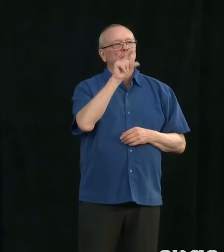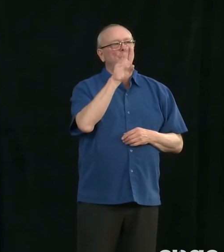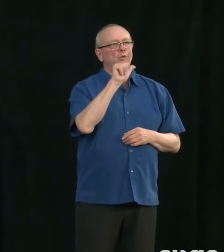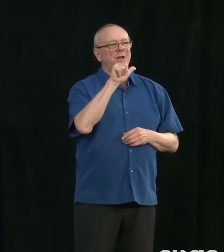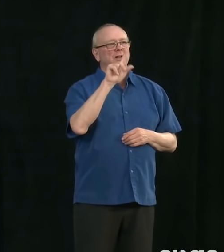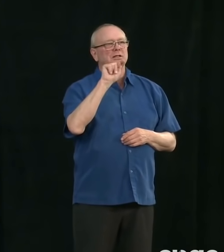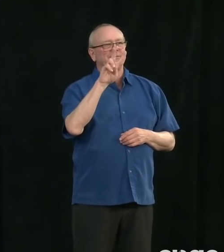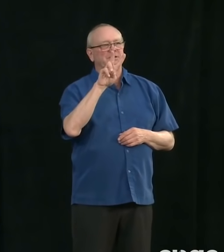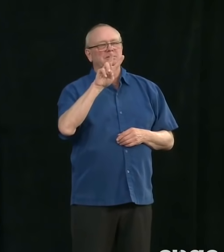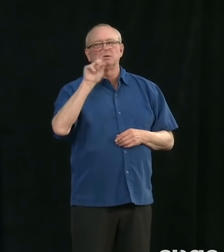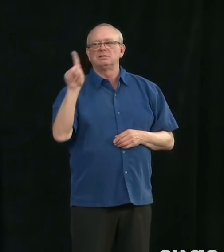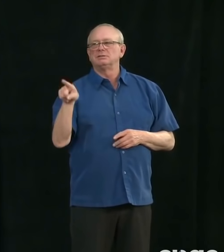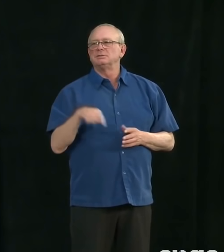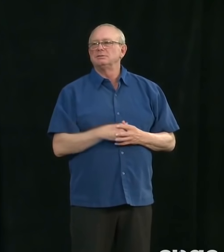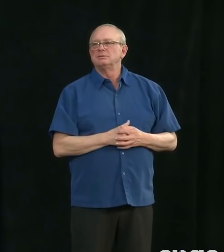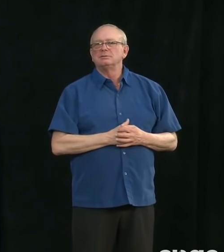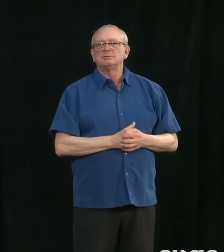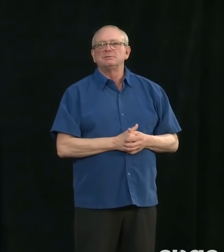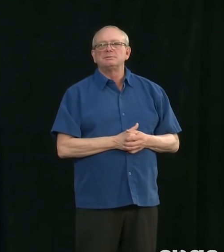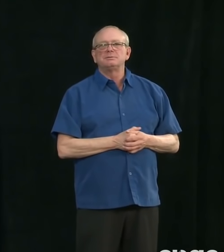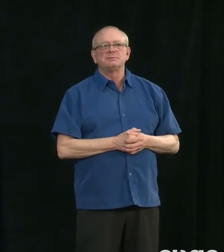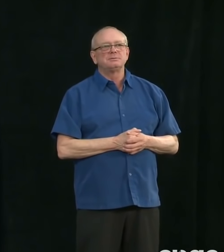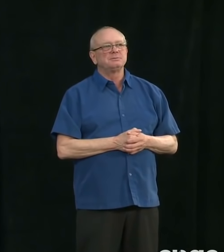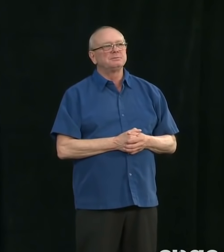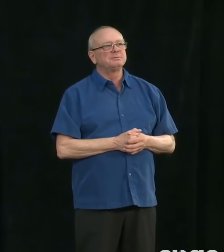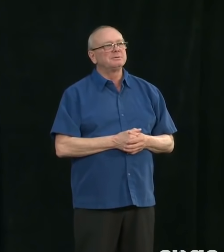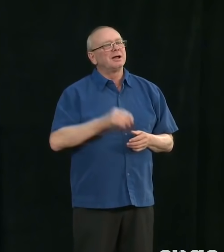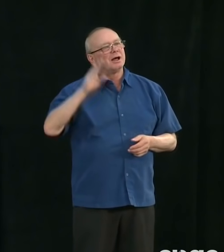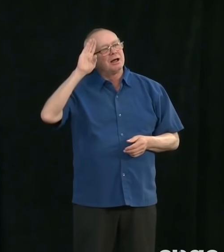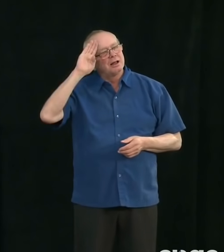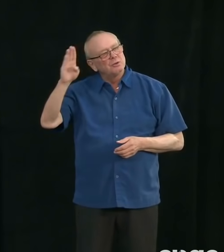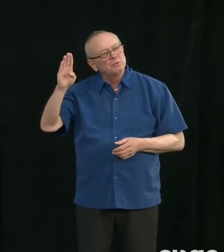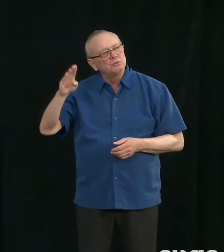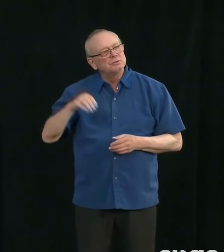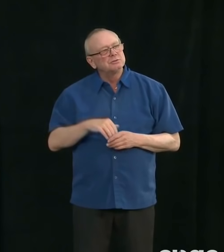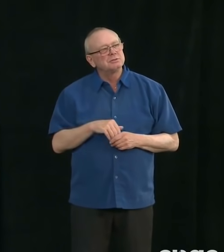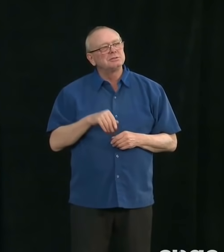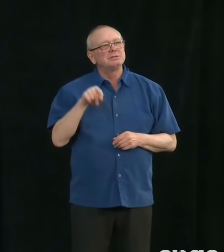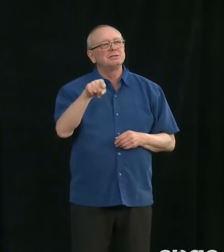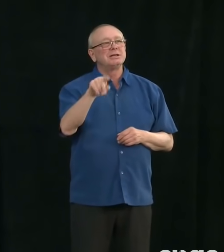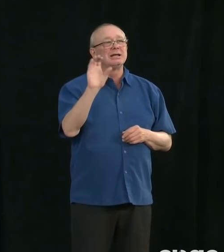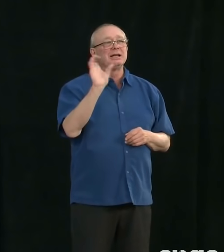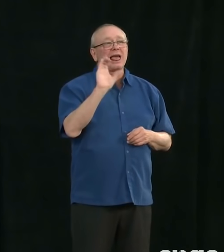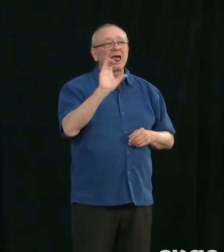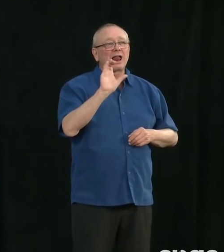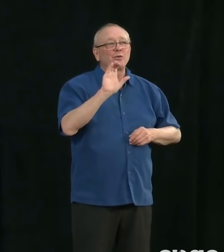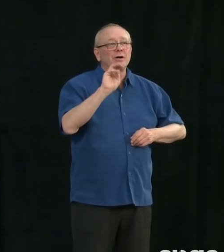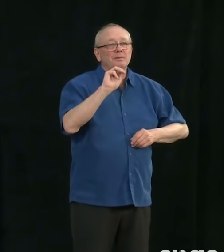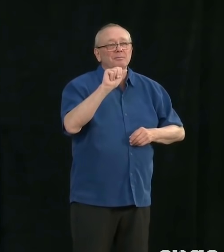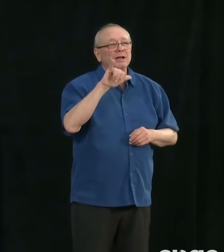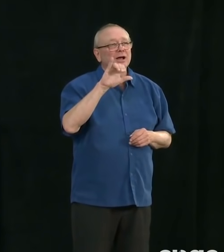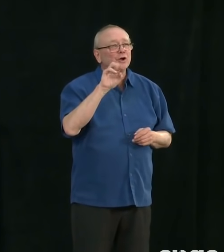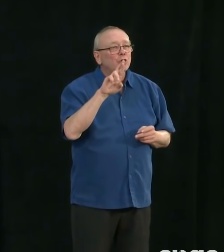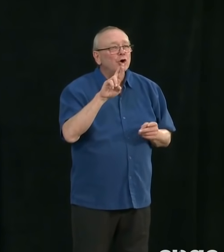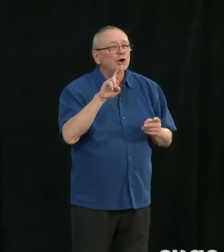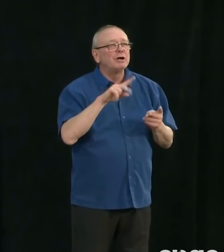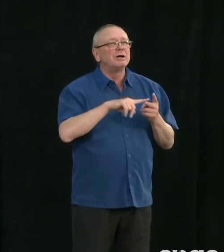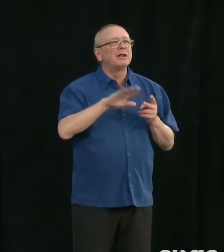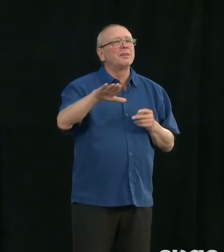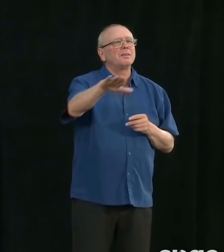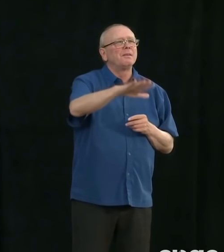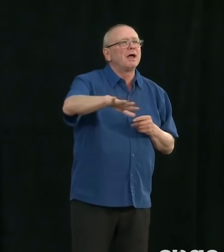Hi, Dr. Hinshaw. I'm just wondering, Calgary's mayor and some local businesses have been speaking to us today about the lack